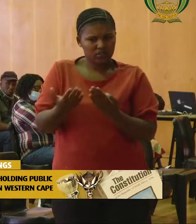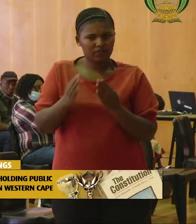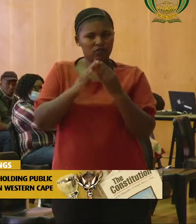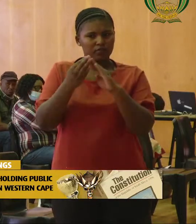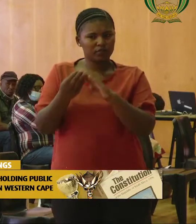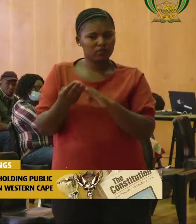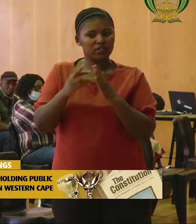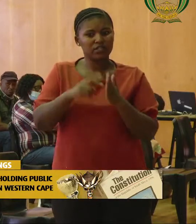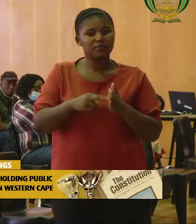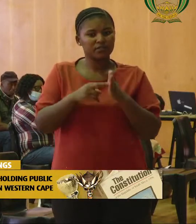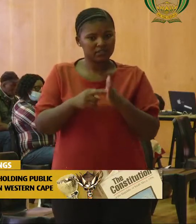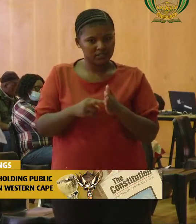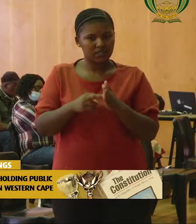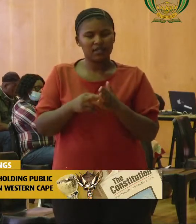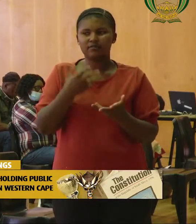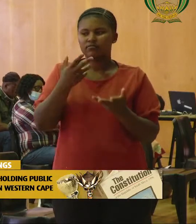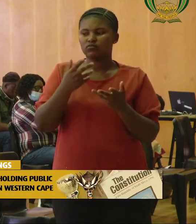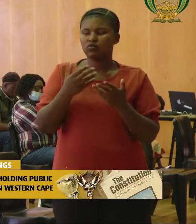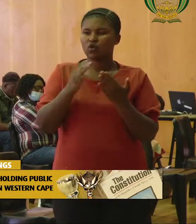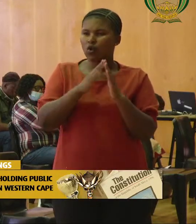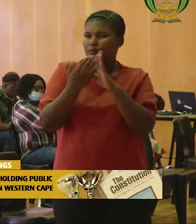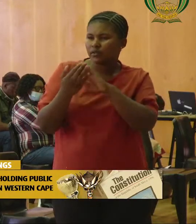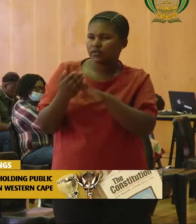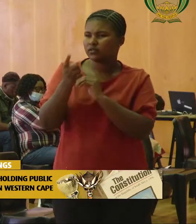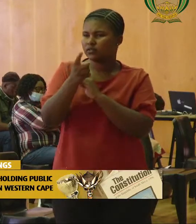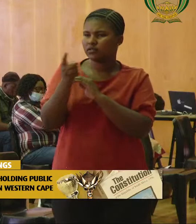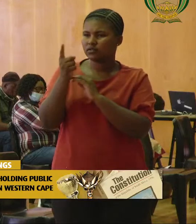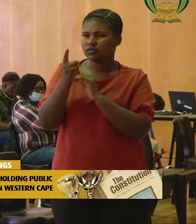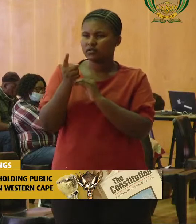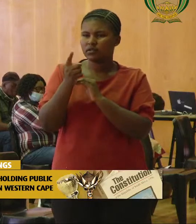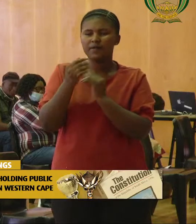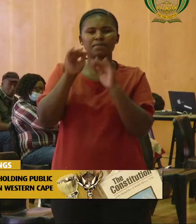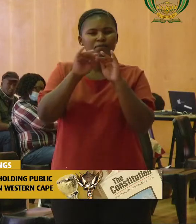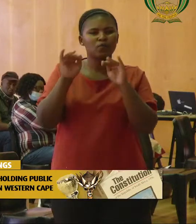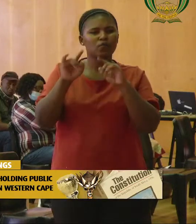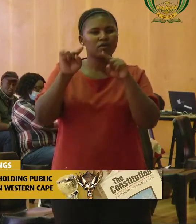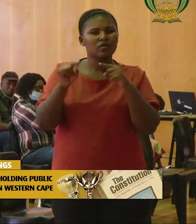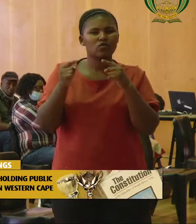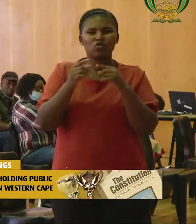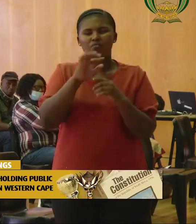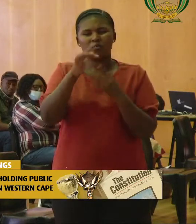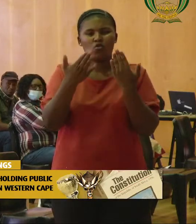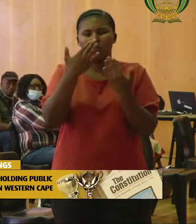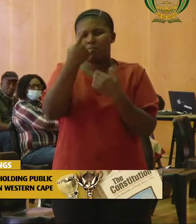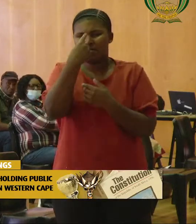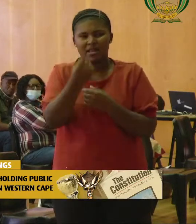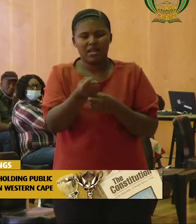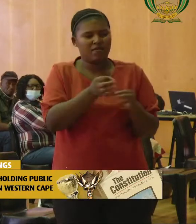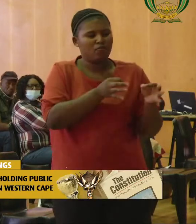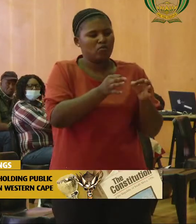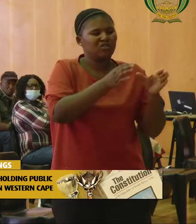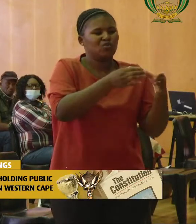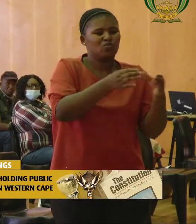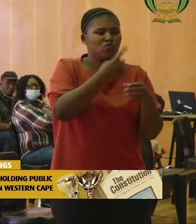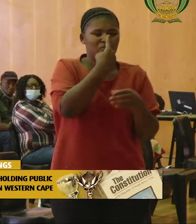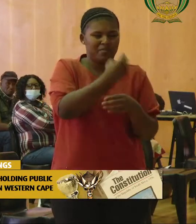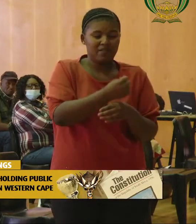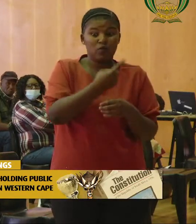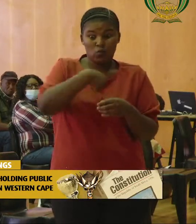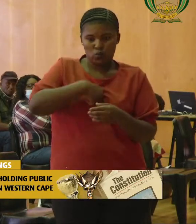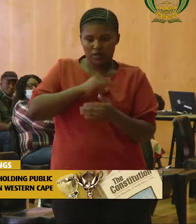to represent a certain section of the people that do not believe in the current political dispensation.